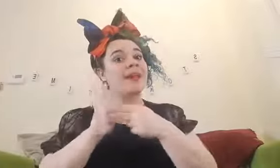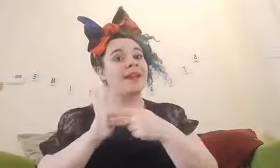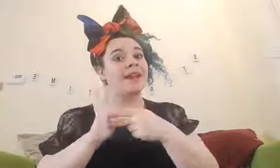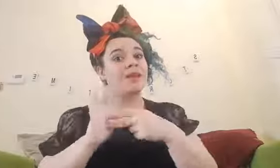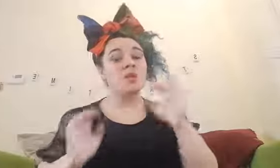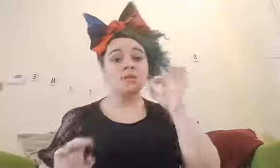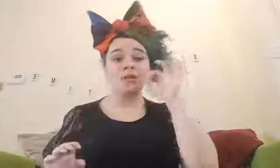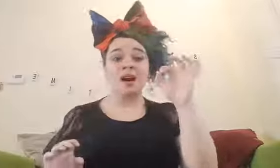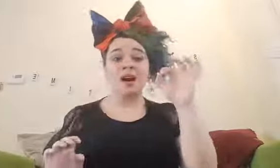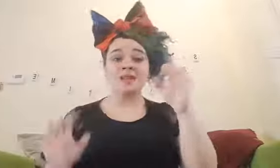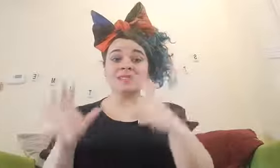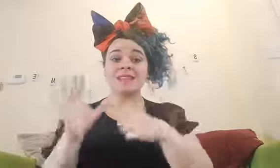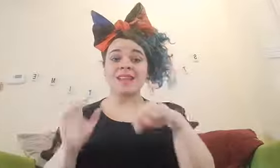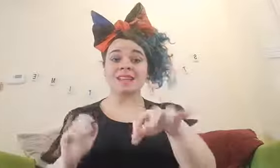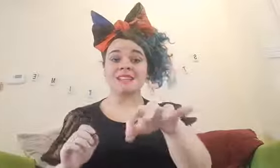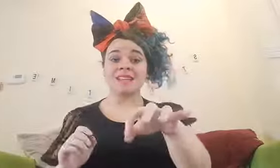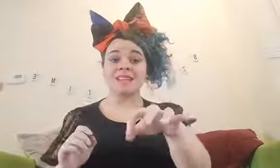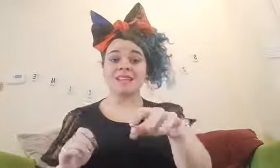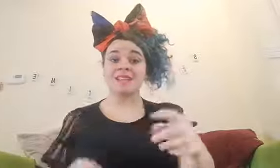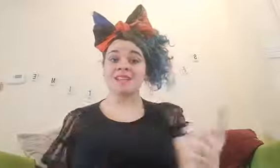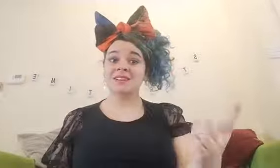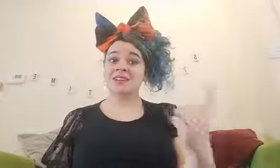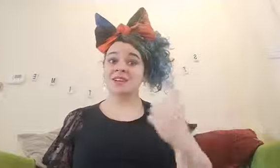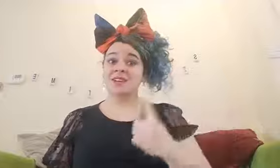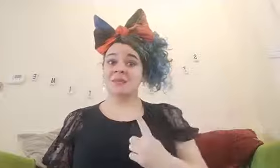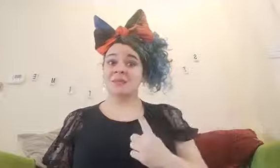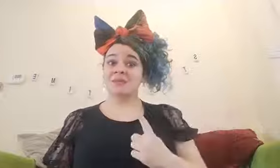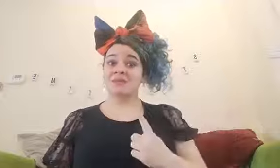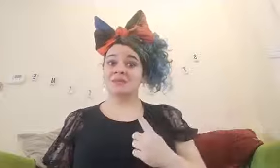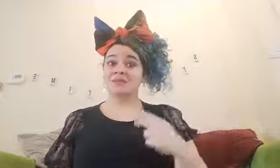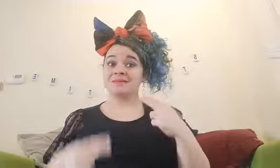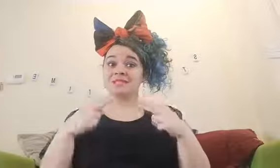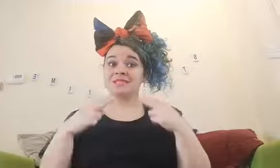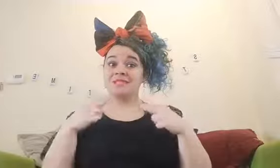plan was to ask Anansi to come to dinner.